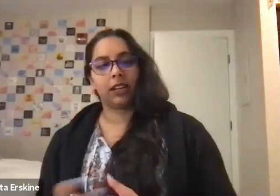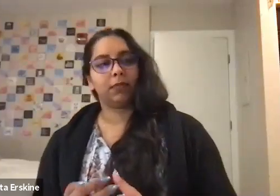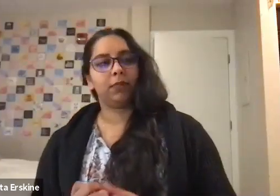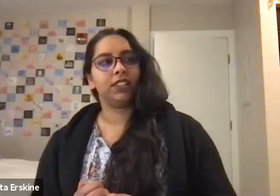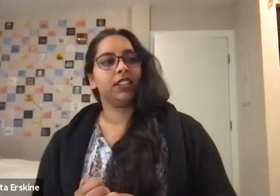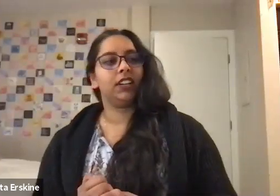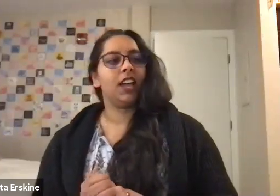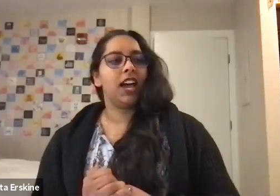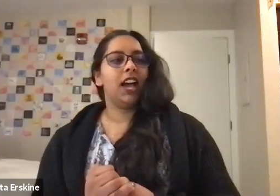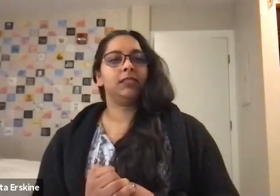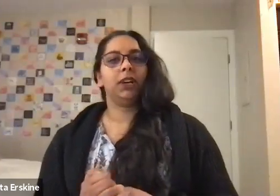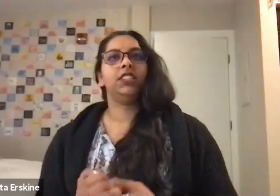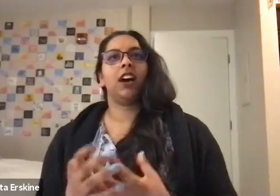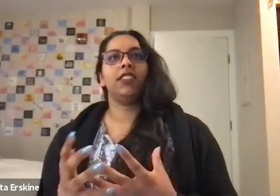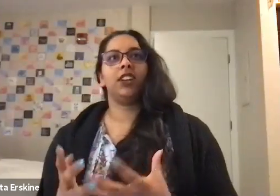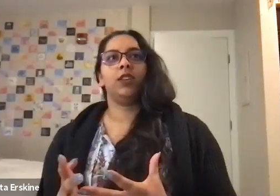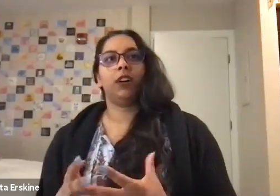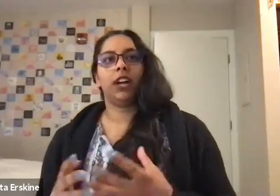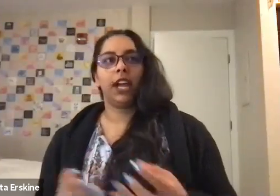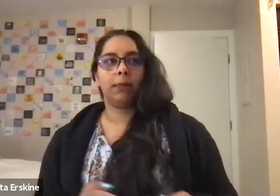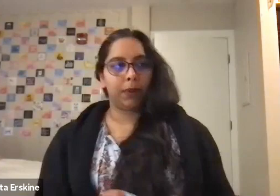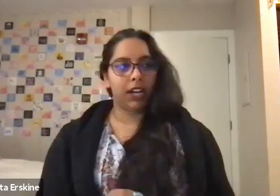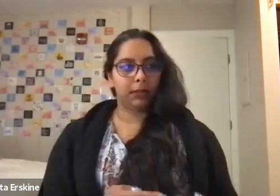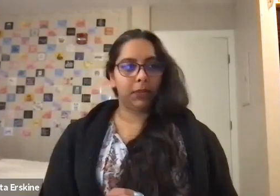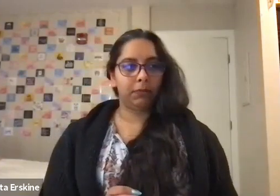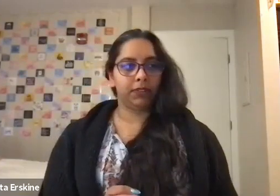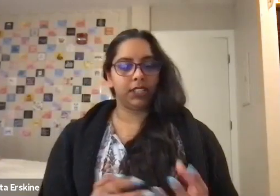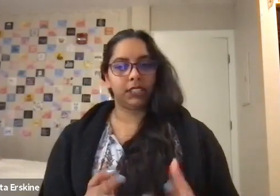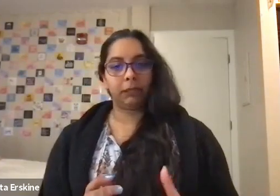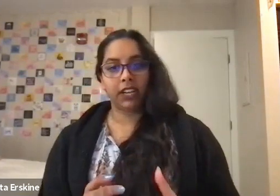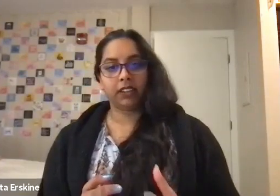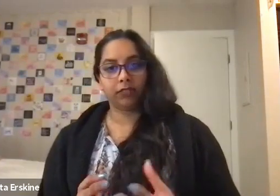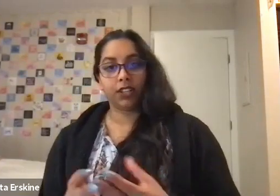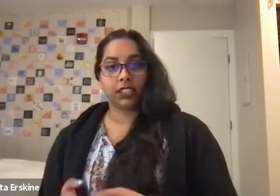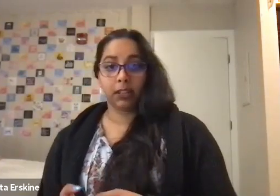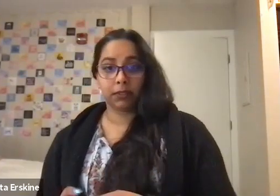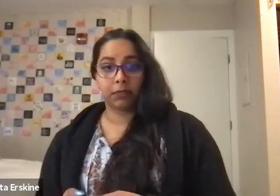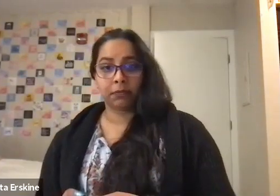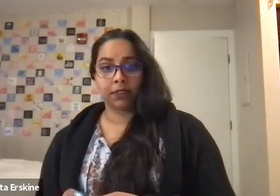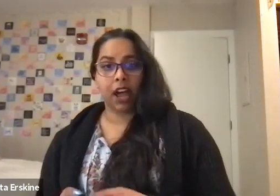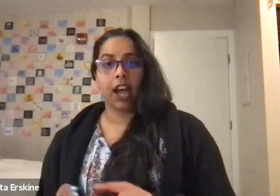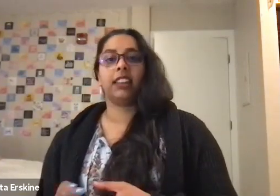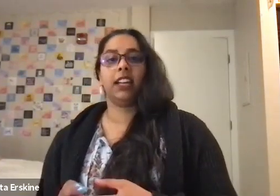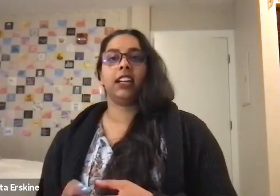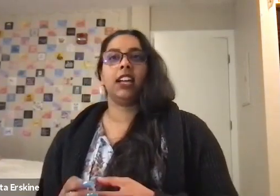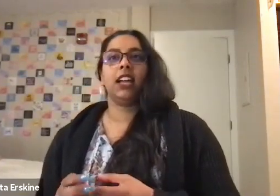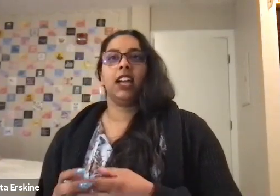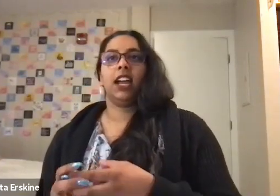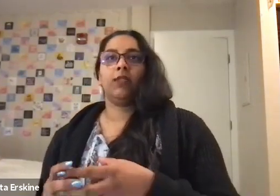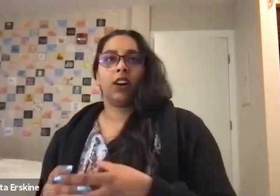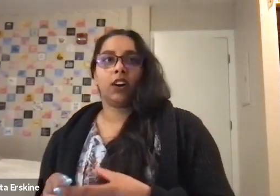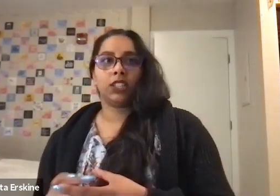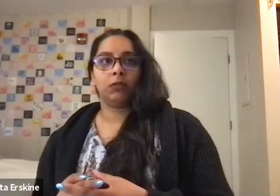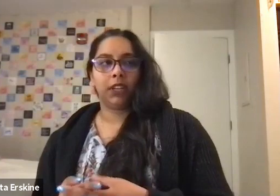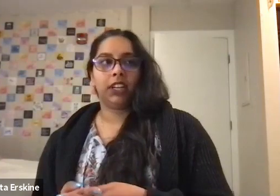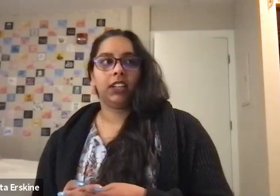a disabled person, as much as I don't want able-bodied people to speak for disabled people, I think it